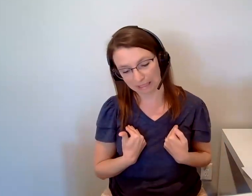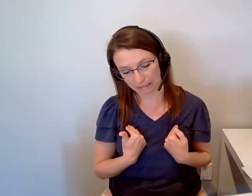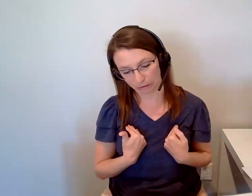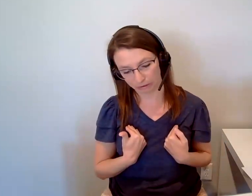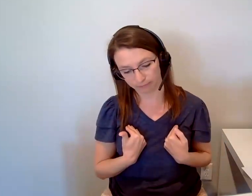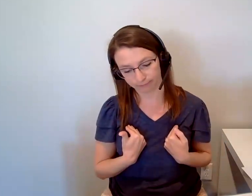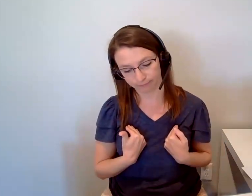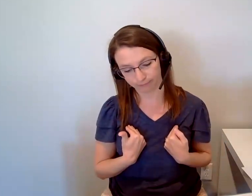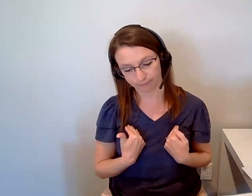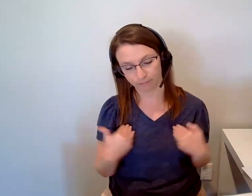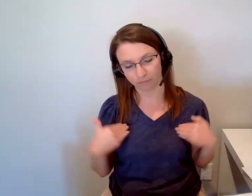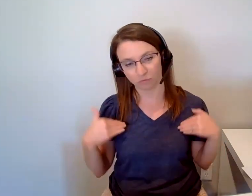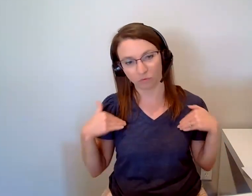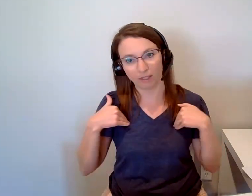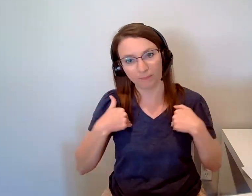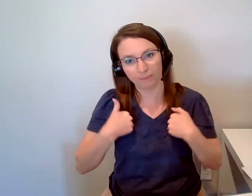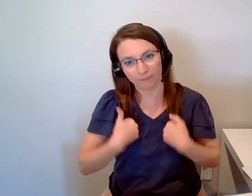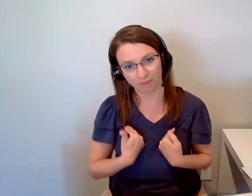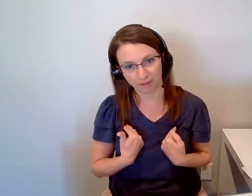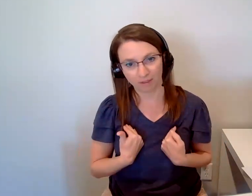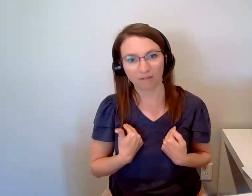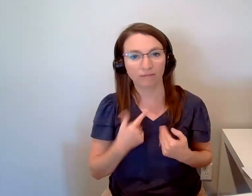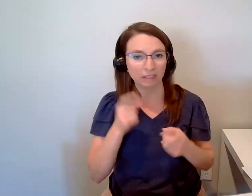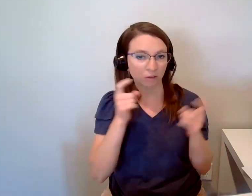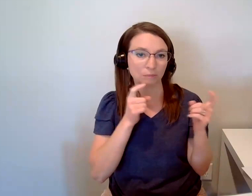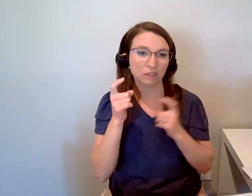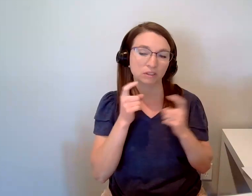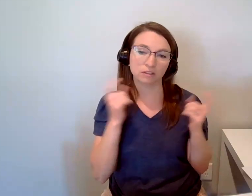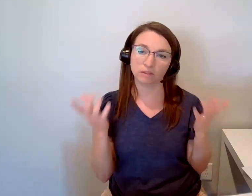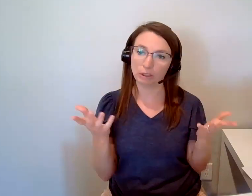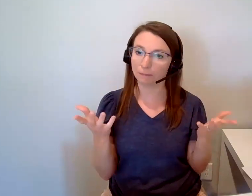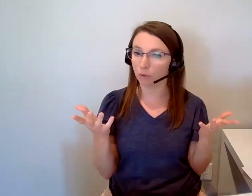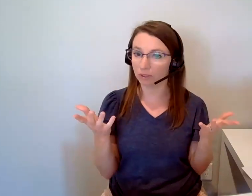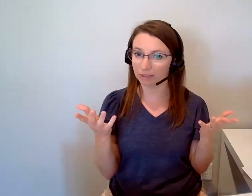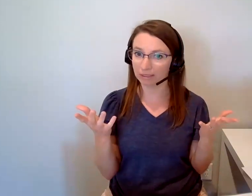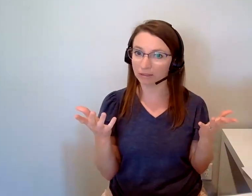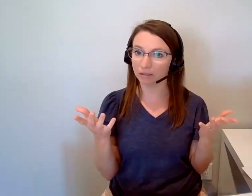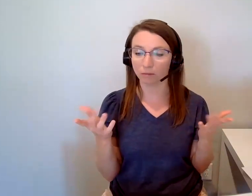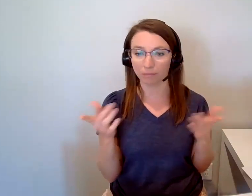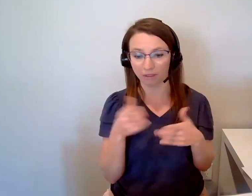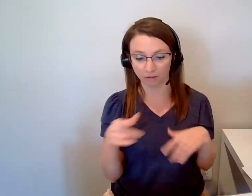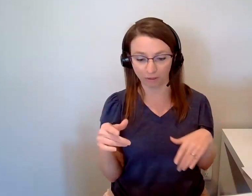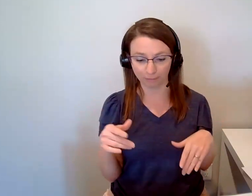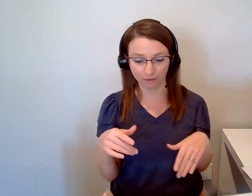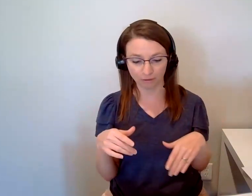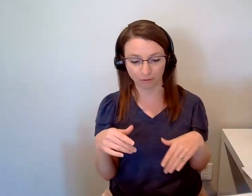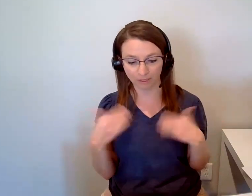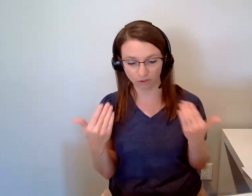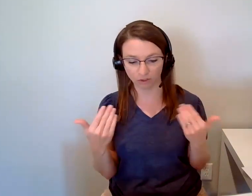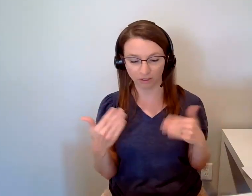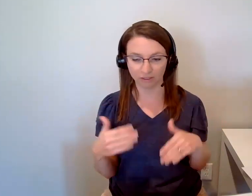Tired. Okay. Facial expressions are very important in ASL. They're part of the grammar. So make sure you're not